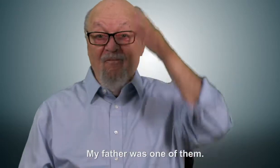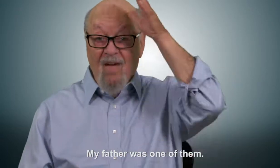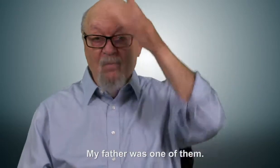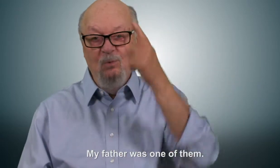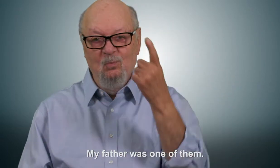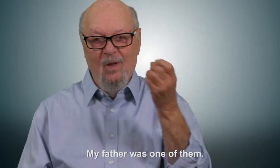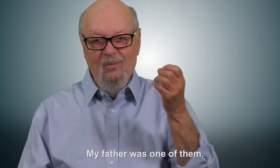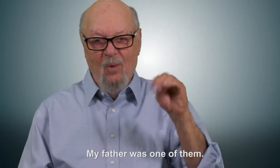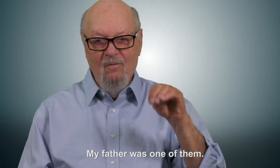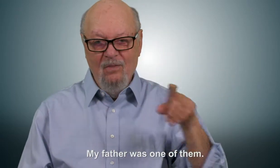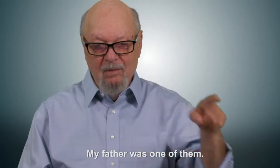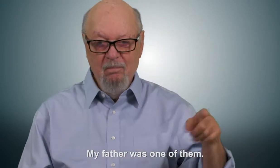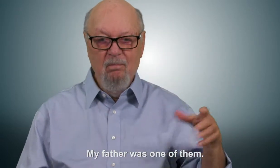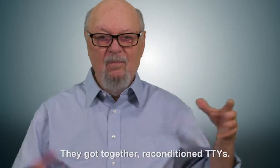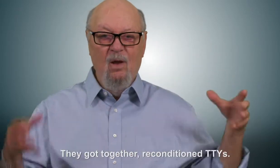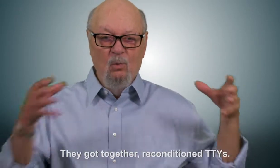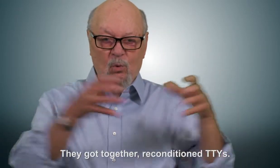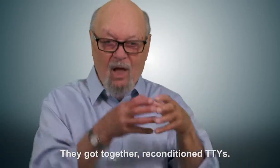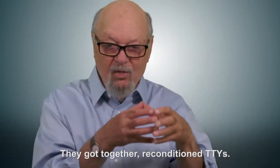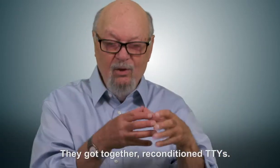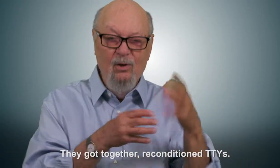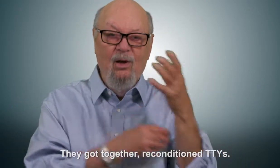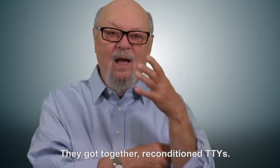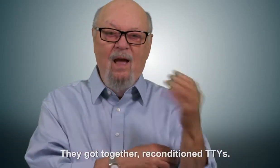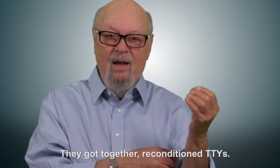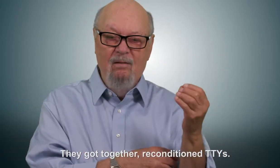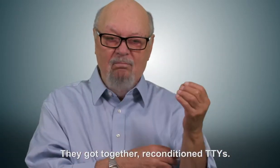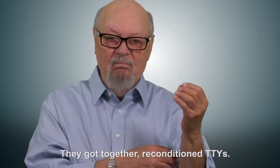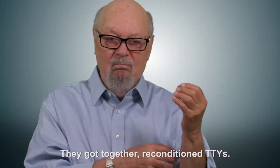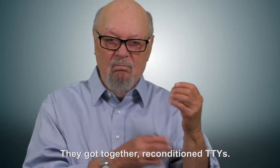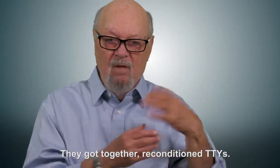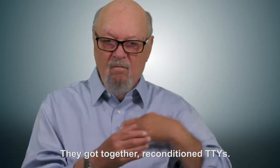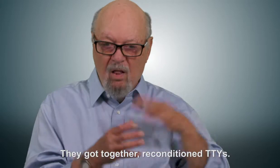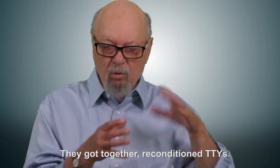My father was one of them. They got together, reconditioned TTYs.